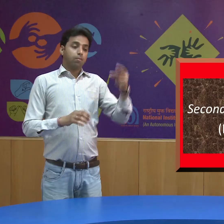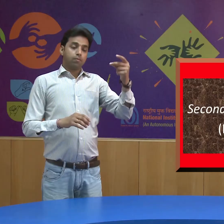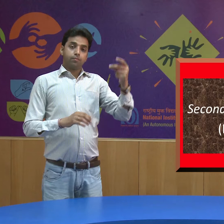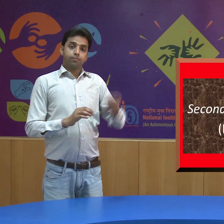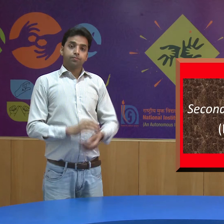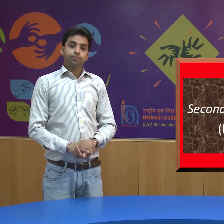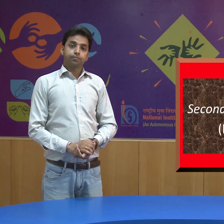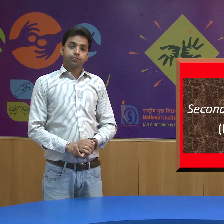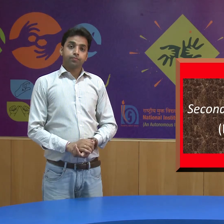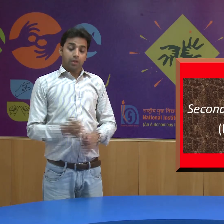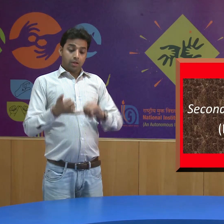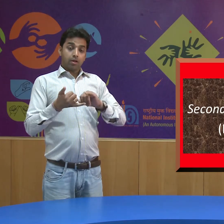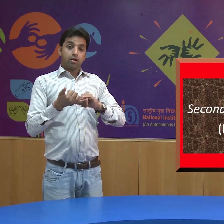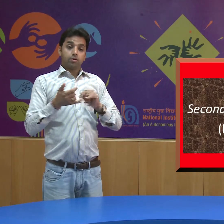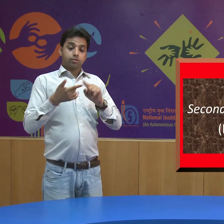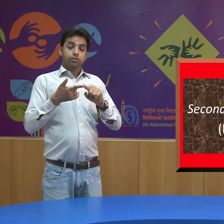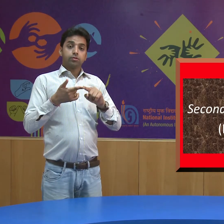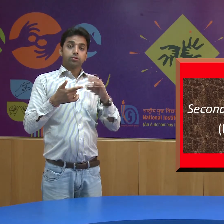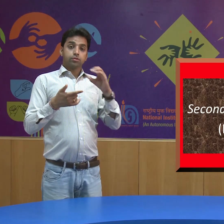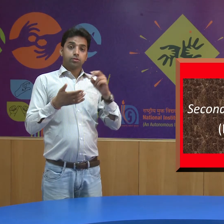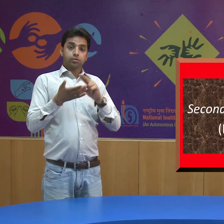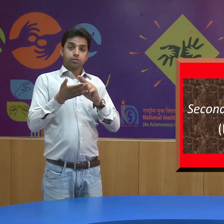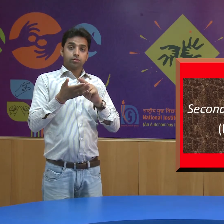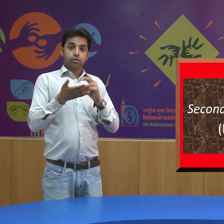Number 2, secondary education.